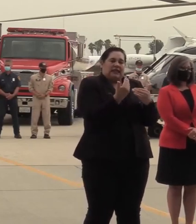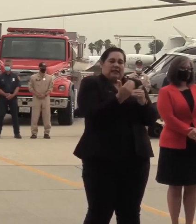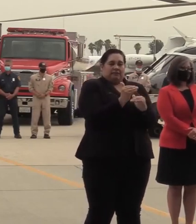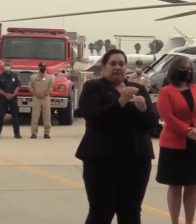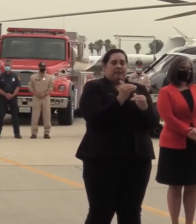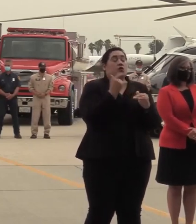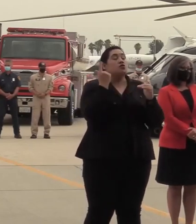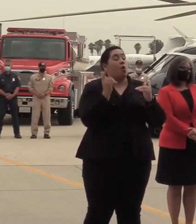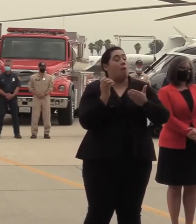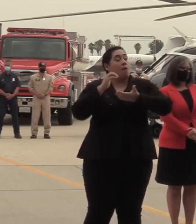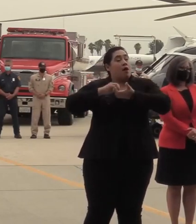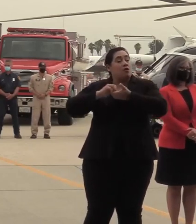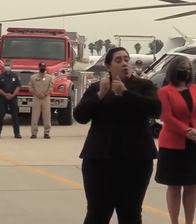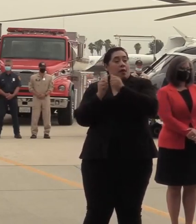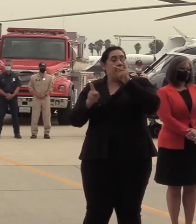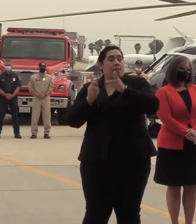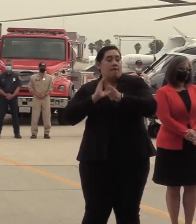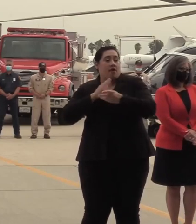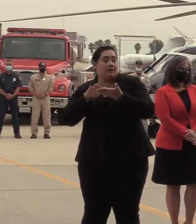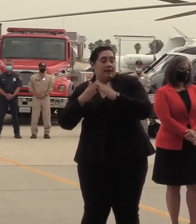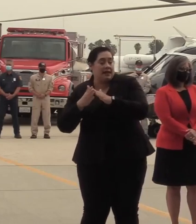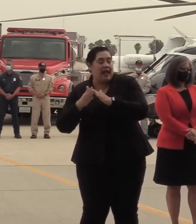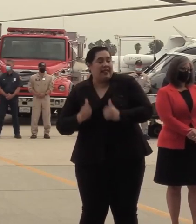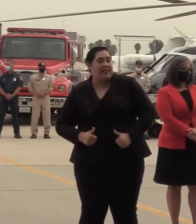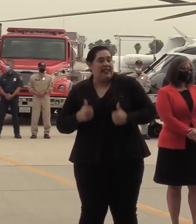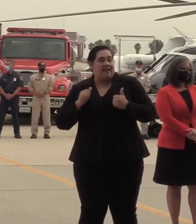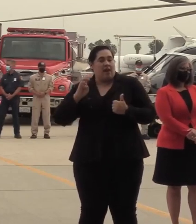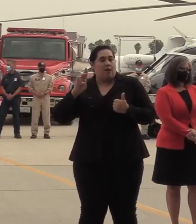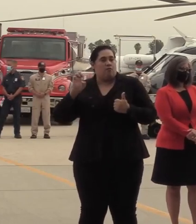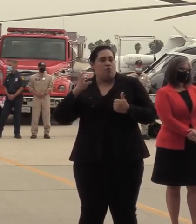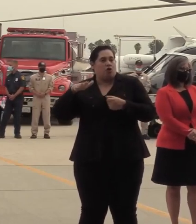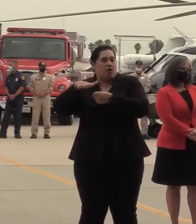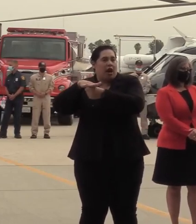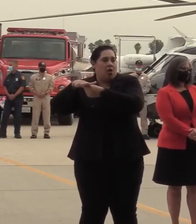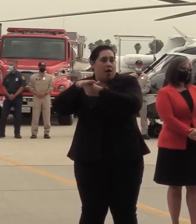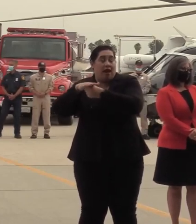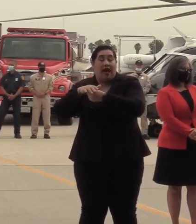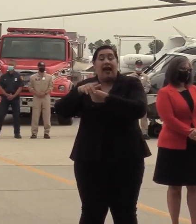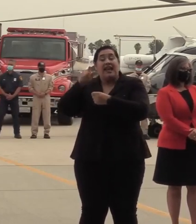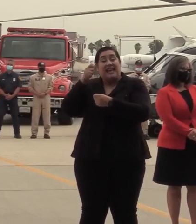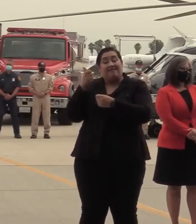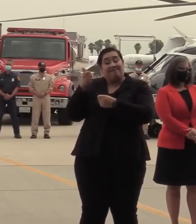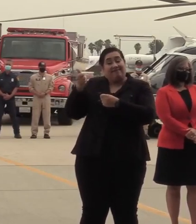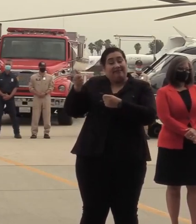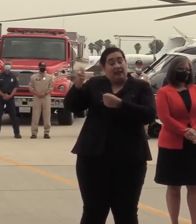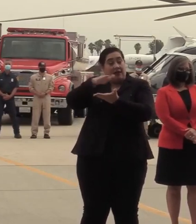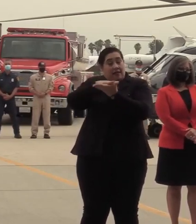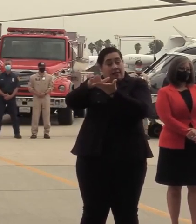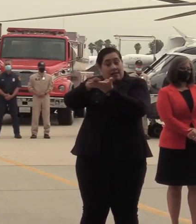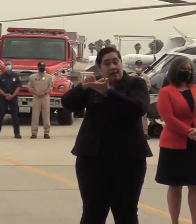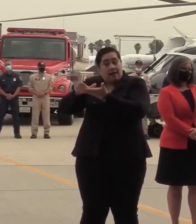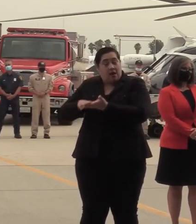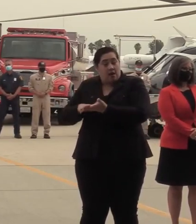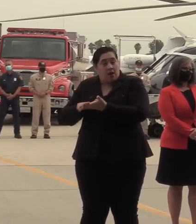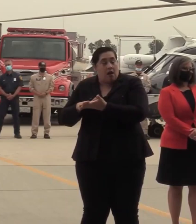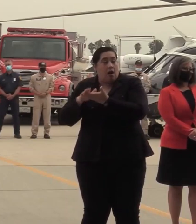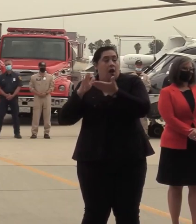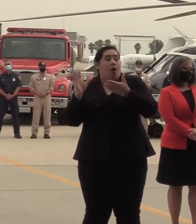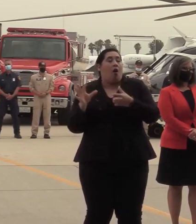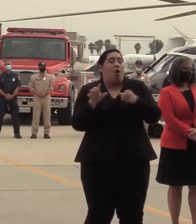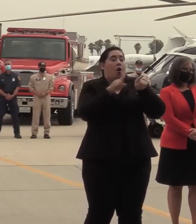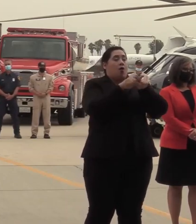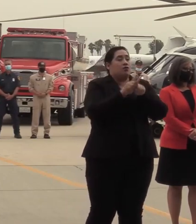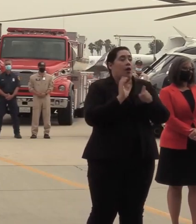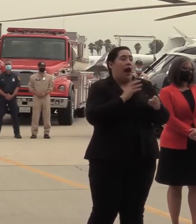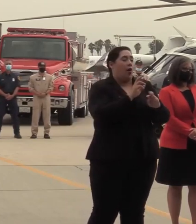partnership between the people of our city that live in the brush area, that clear the property, through our preparedness, through our